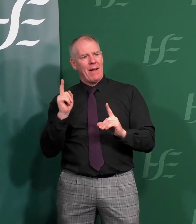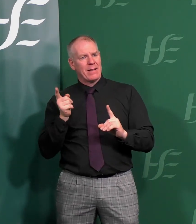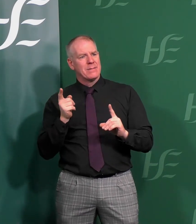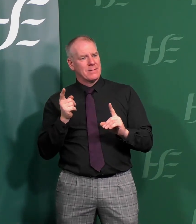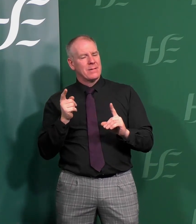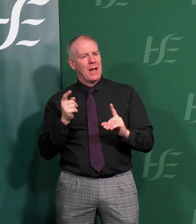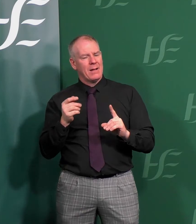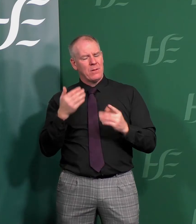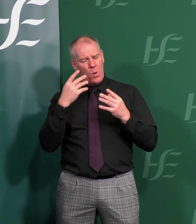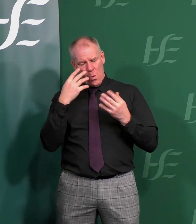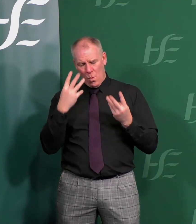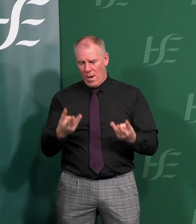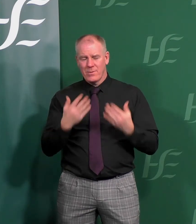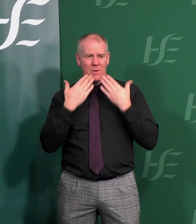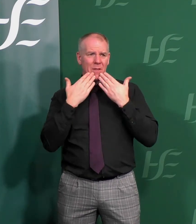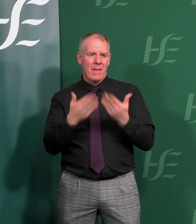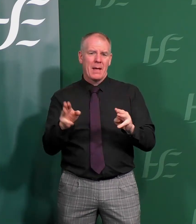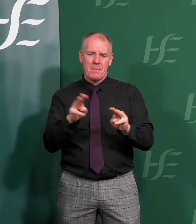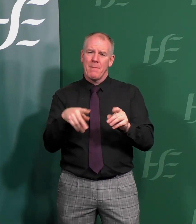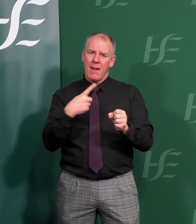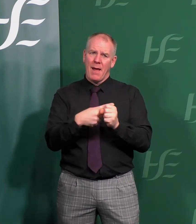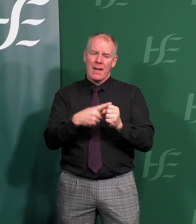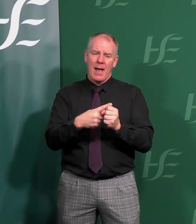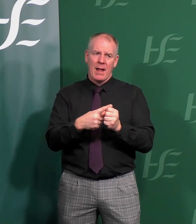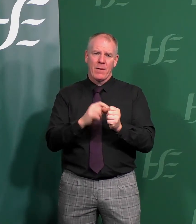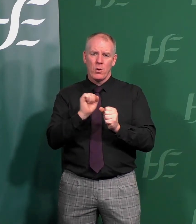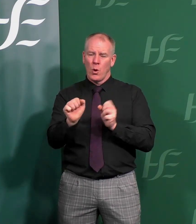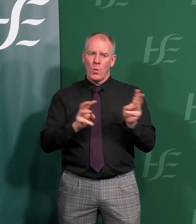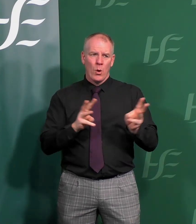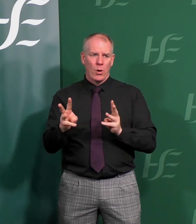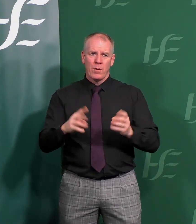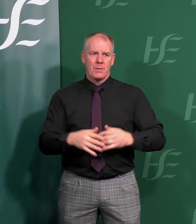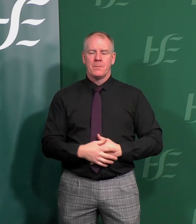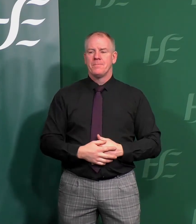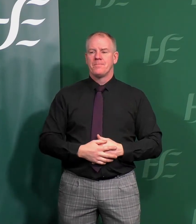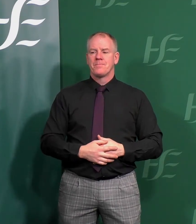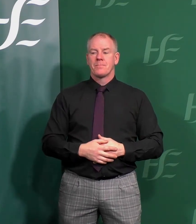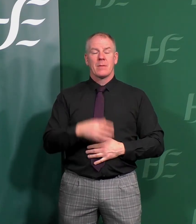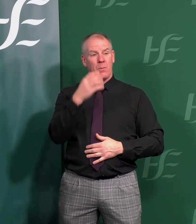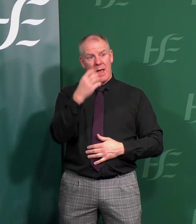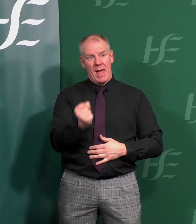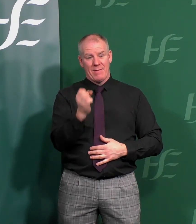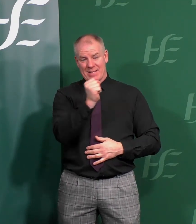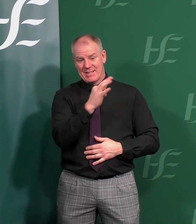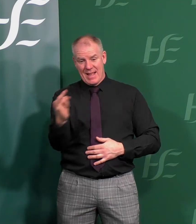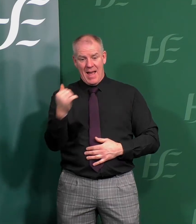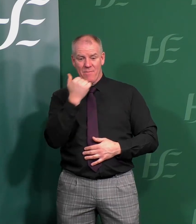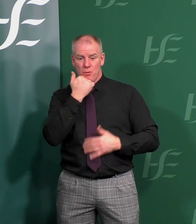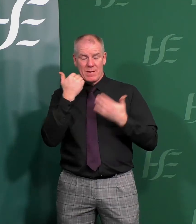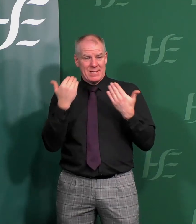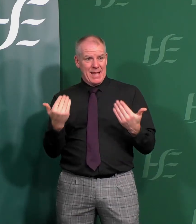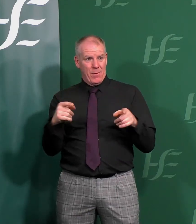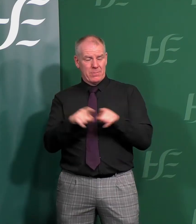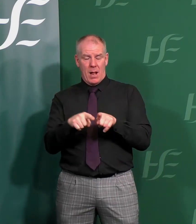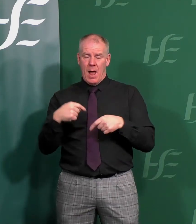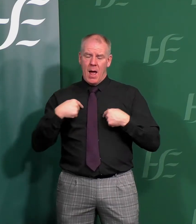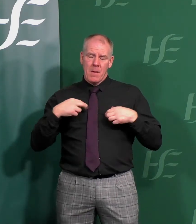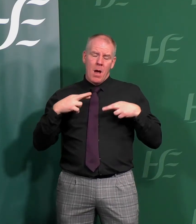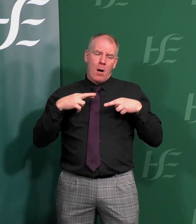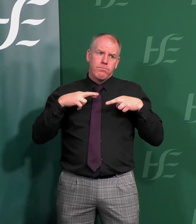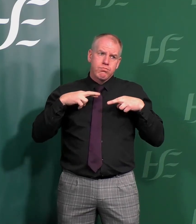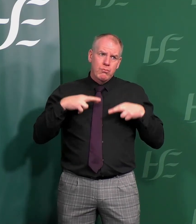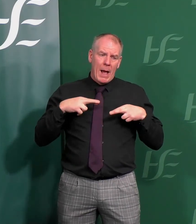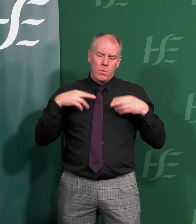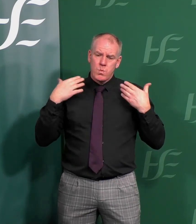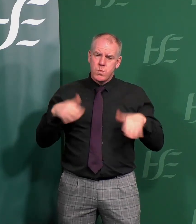want to thank them again for that. And we also have a workforce which I'm hugely proud of throughout